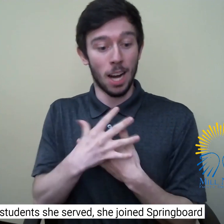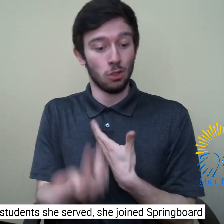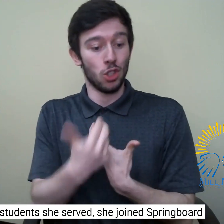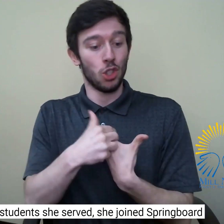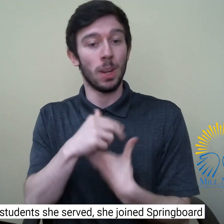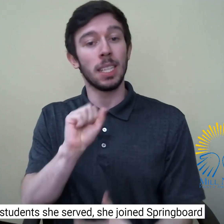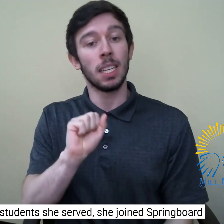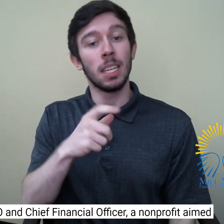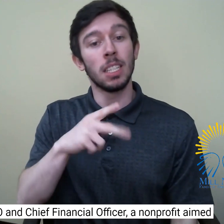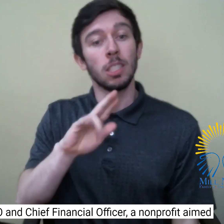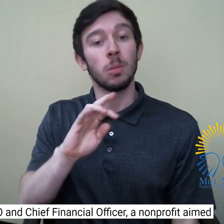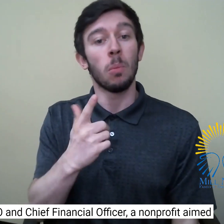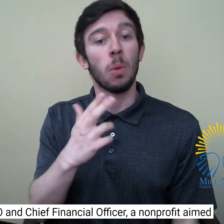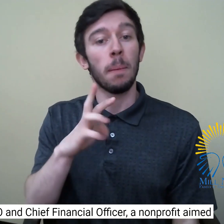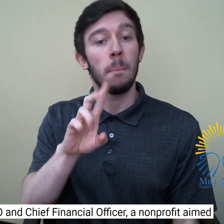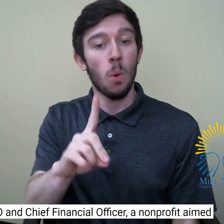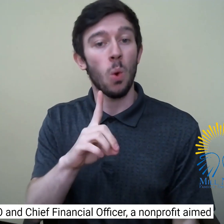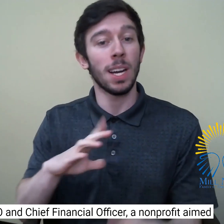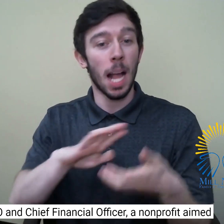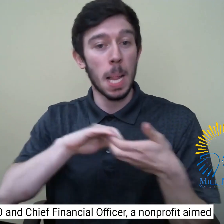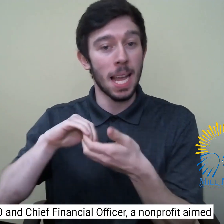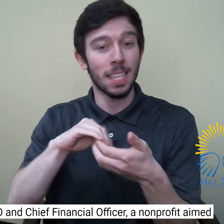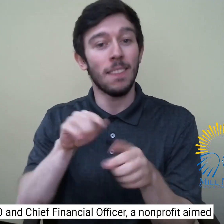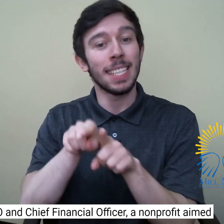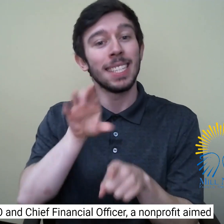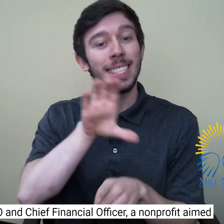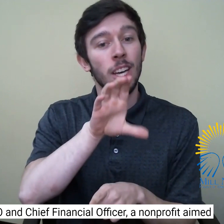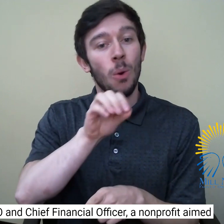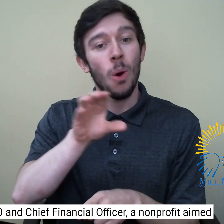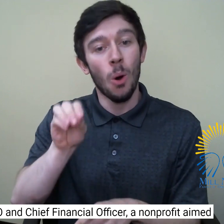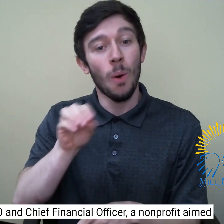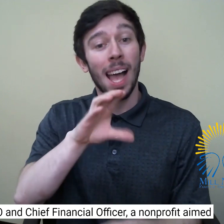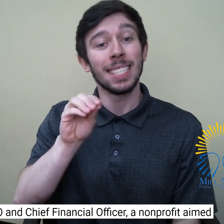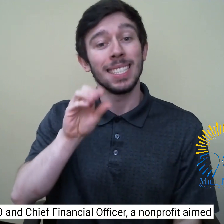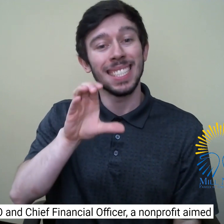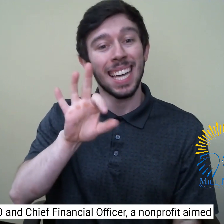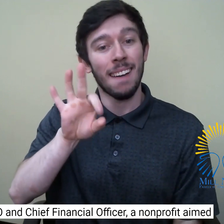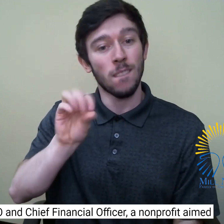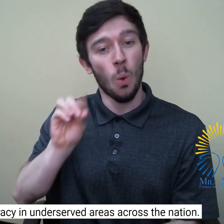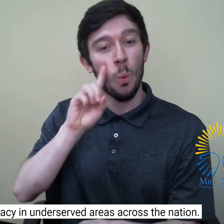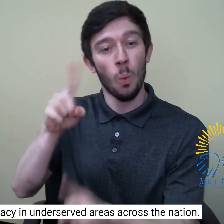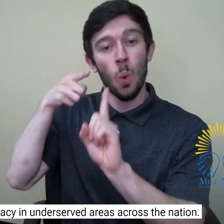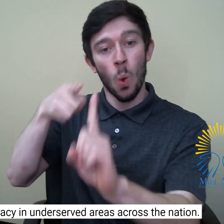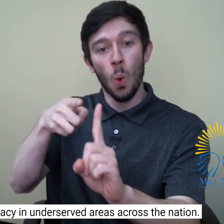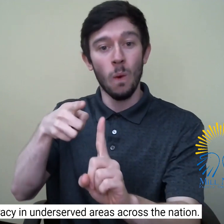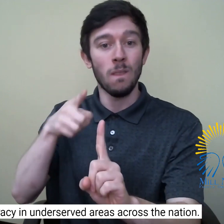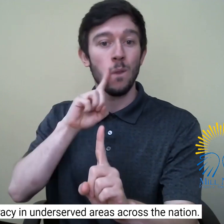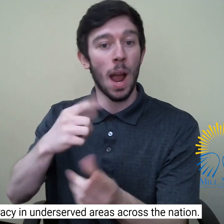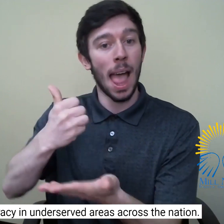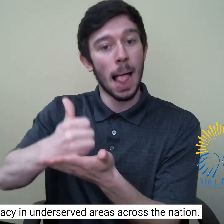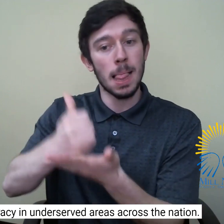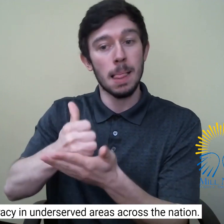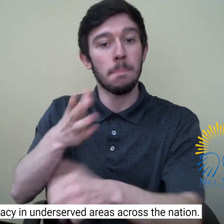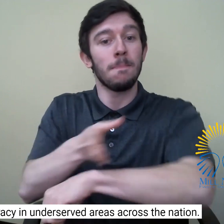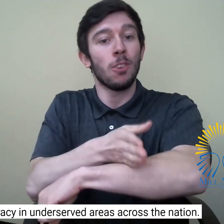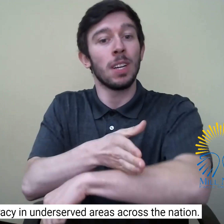joined Springboard Collective as COO and Chief Financial Officer, a nonprofit aimed at tackling literacy in underserved areas across the